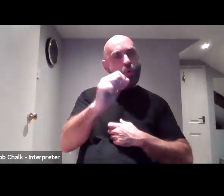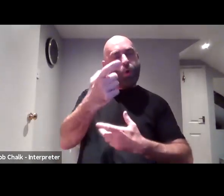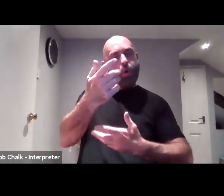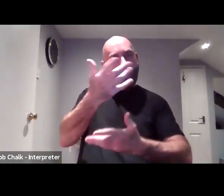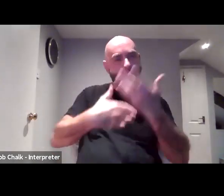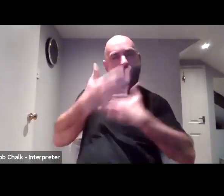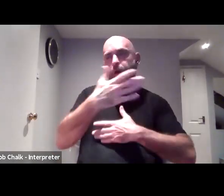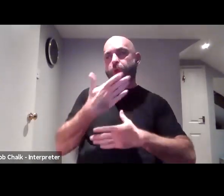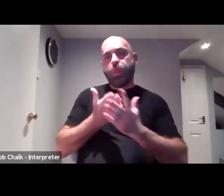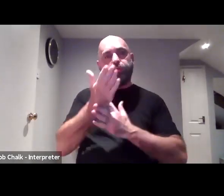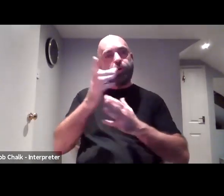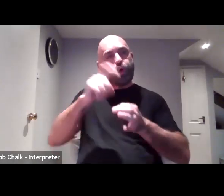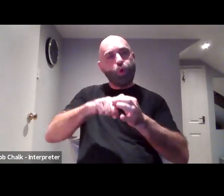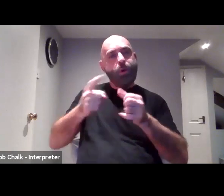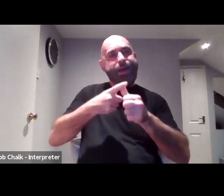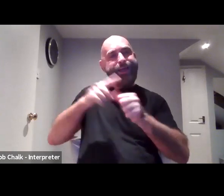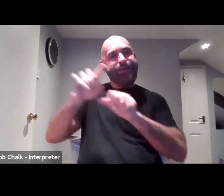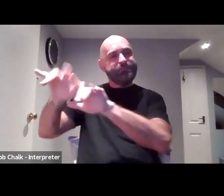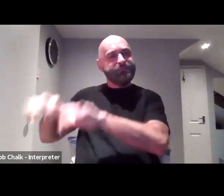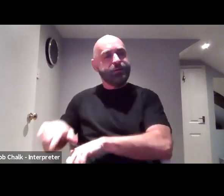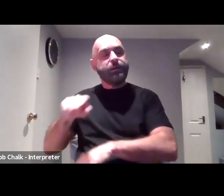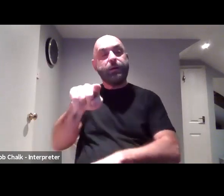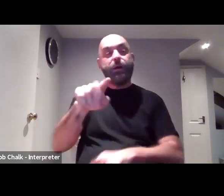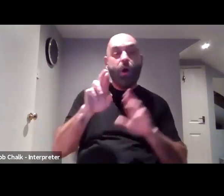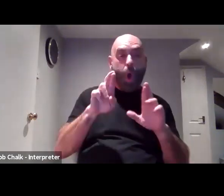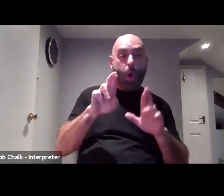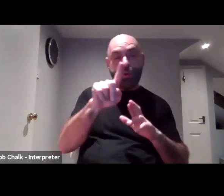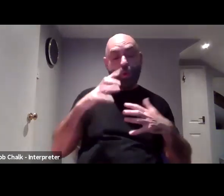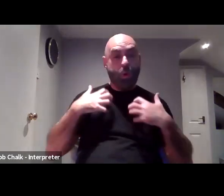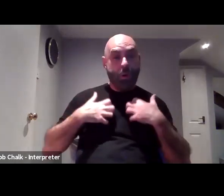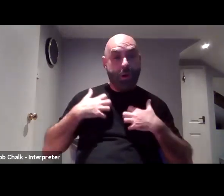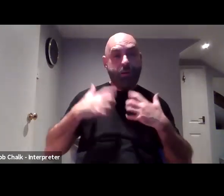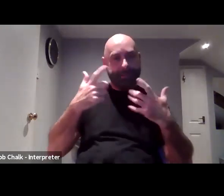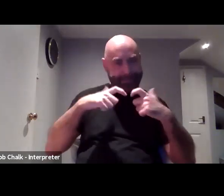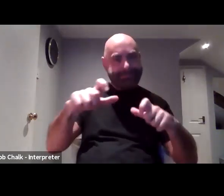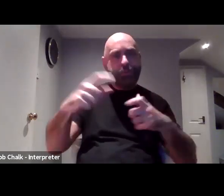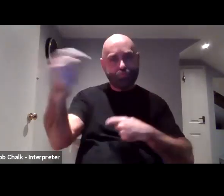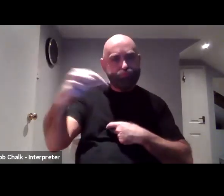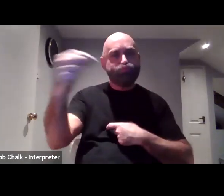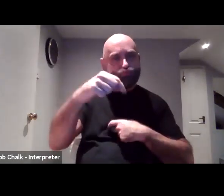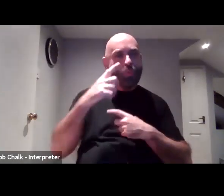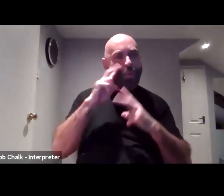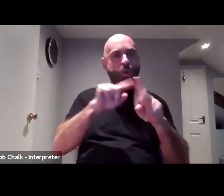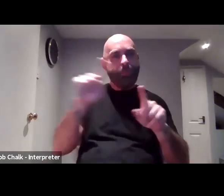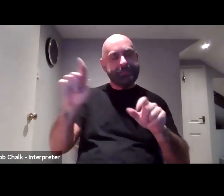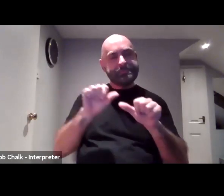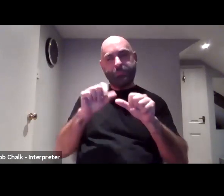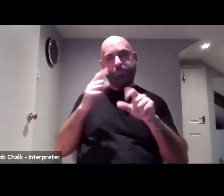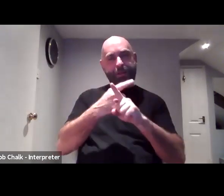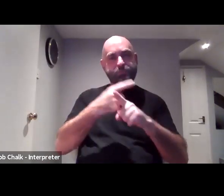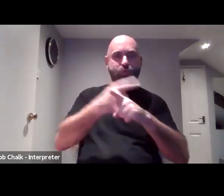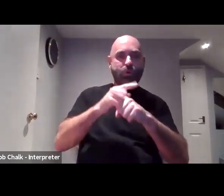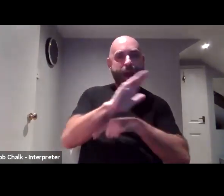Q&A function. We hope that you will be inspired to continue these discussions outside the seminar